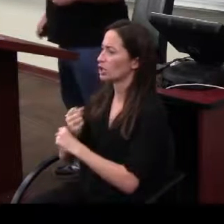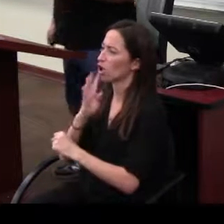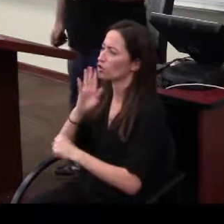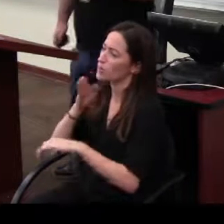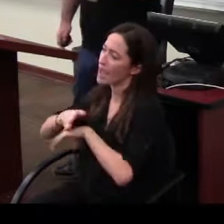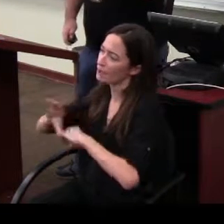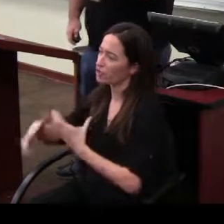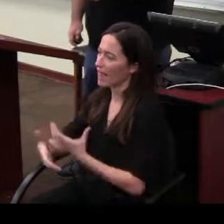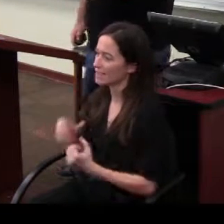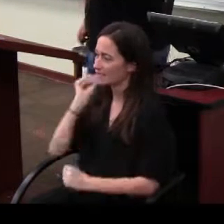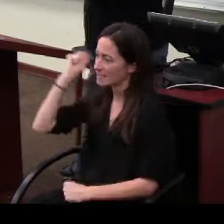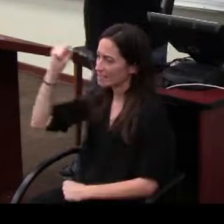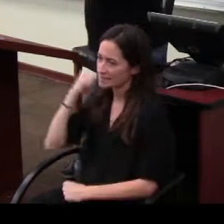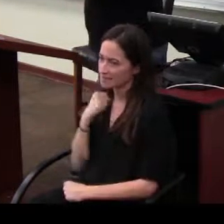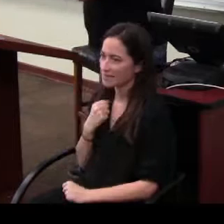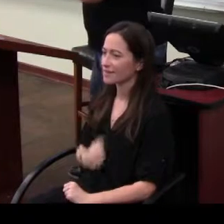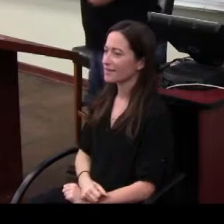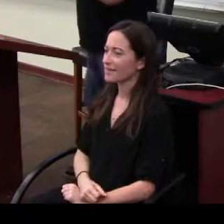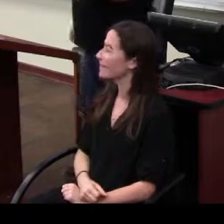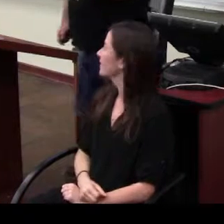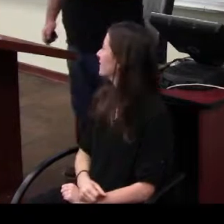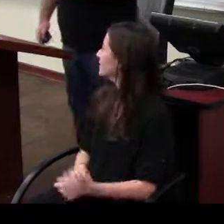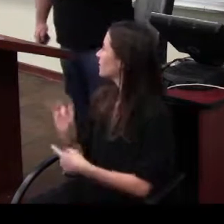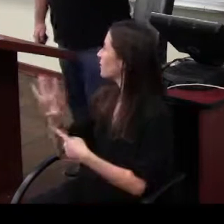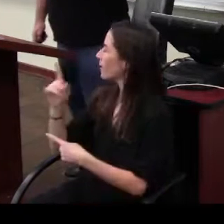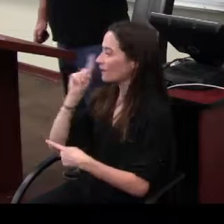Yeah. Okay. Selfless plug. Take money.